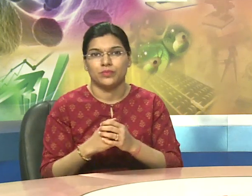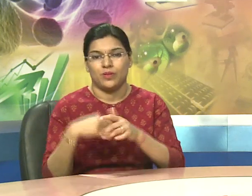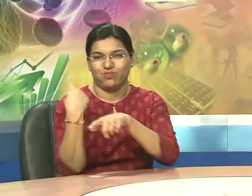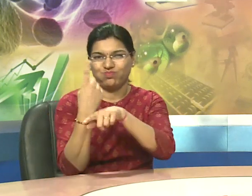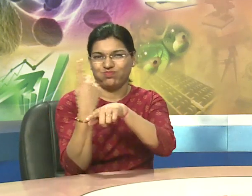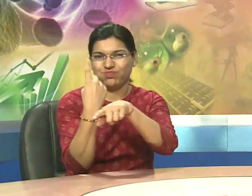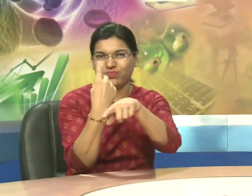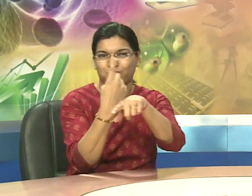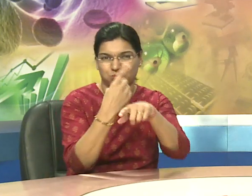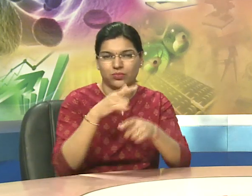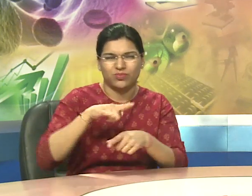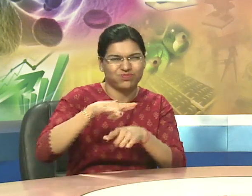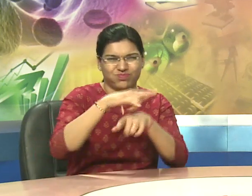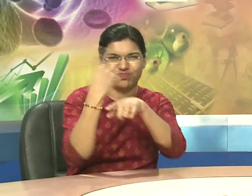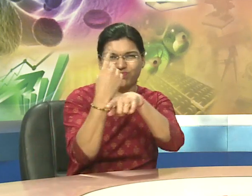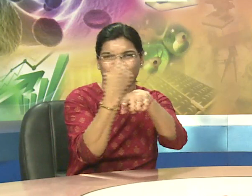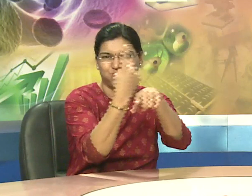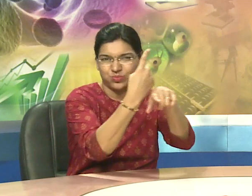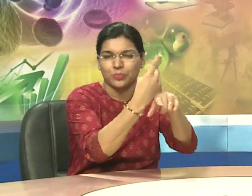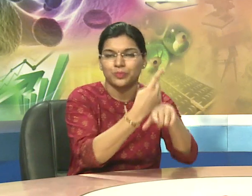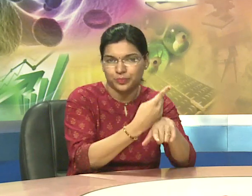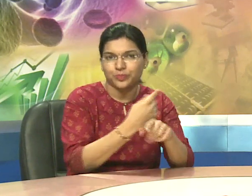33 word, helicopter.